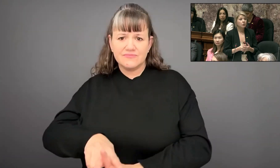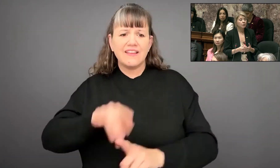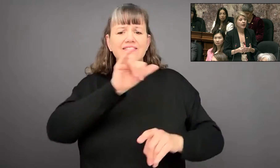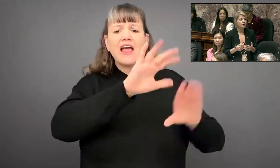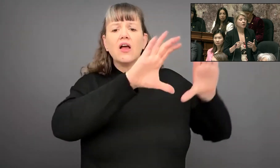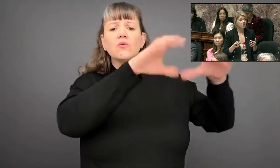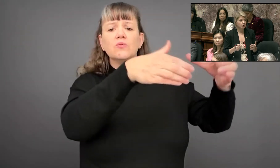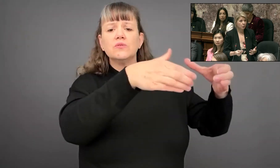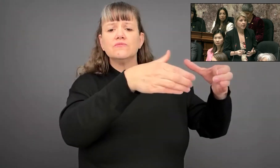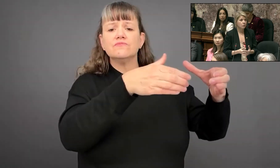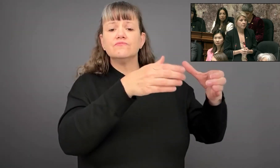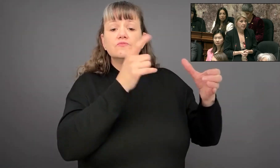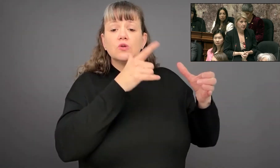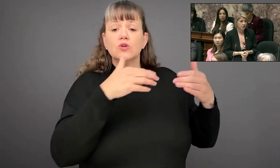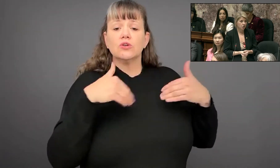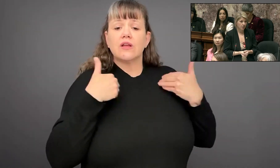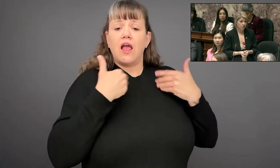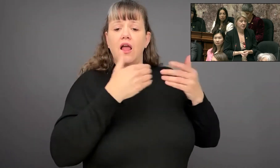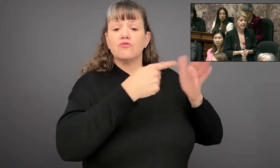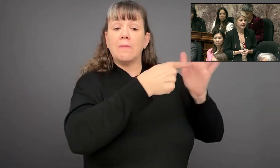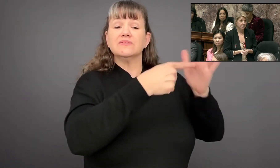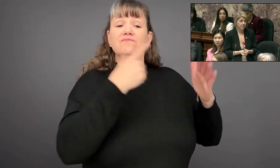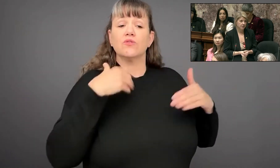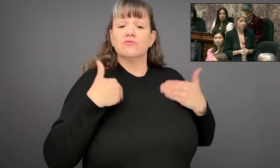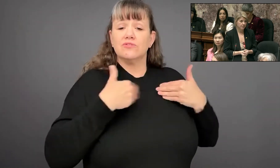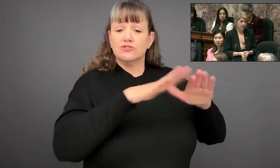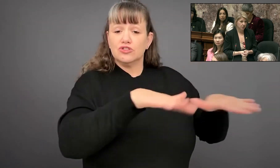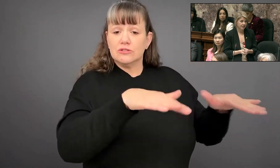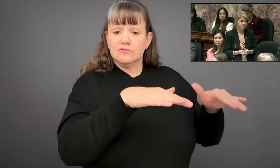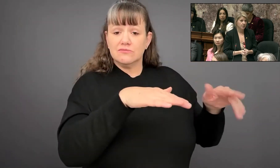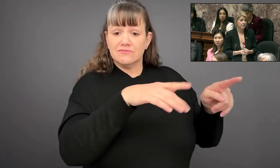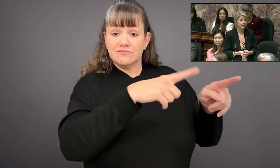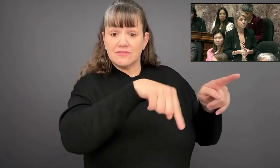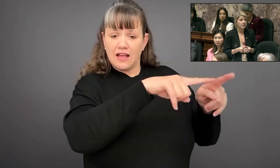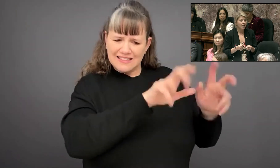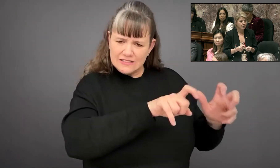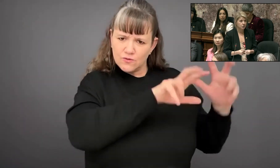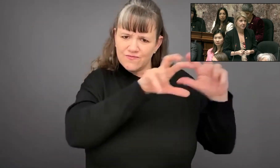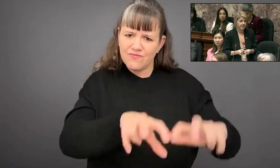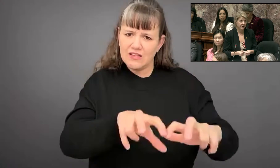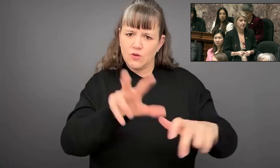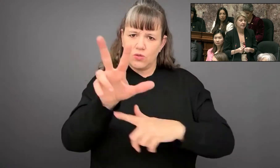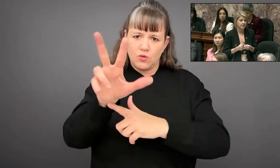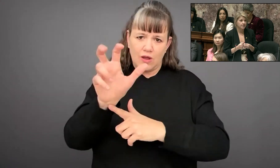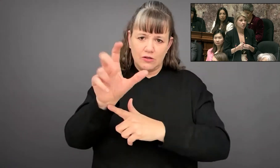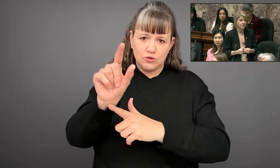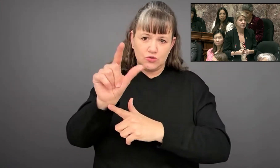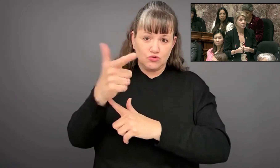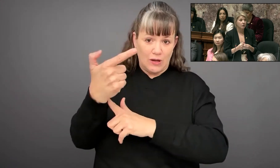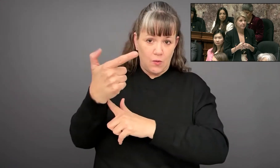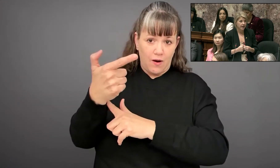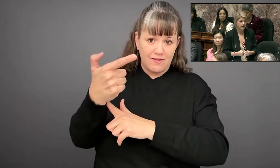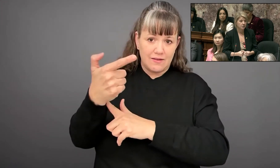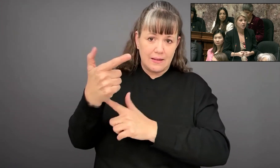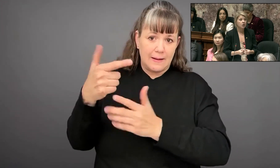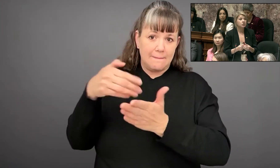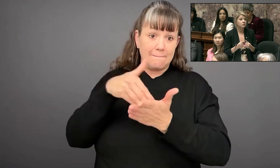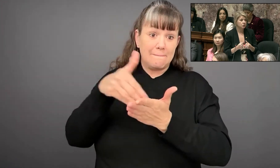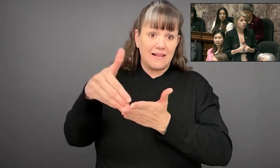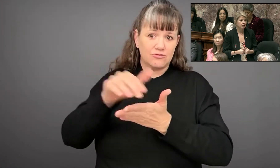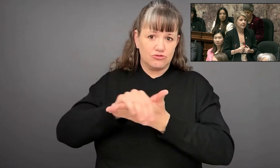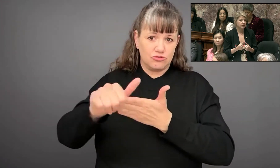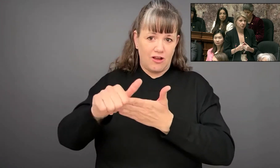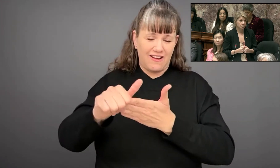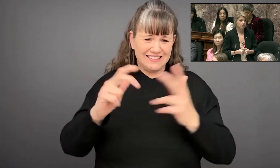invested $321 million into the ministry budget this year because we understand that these services are vital